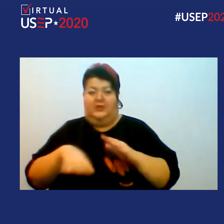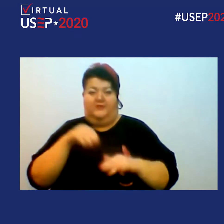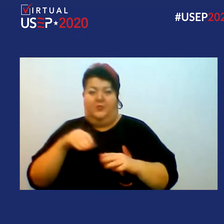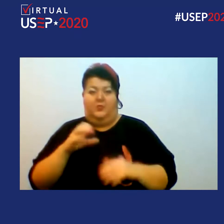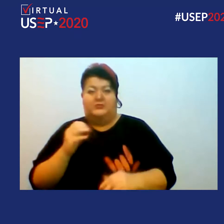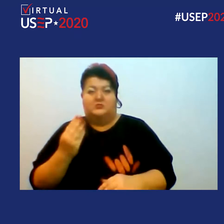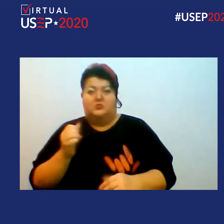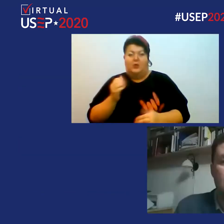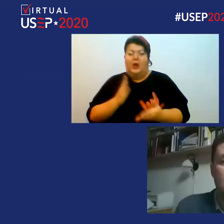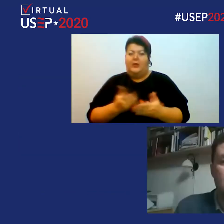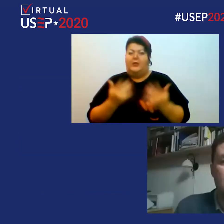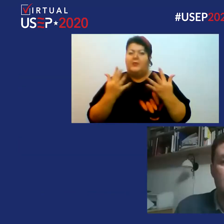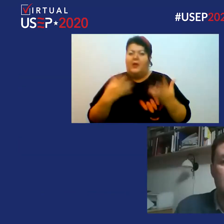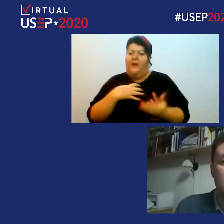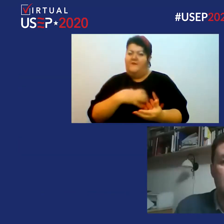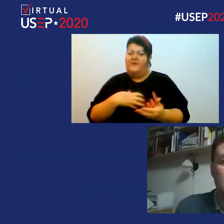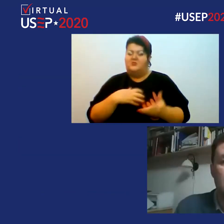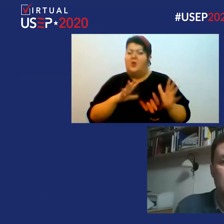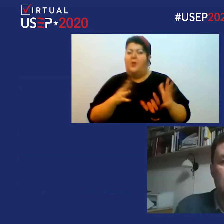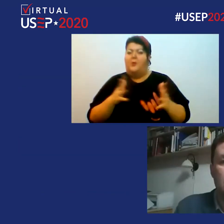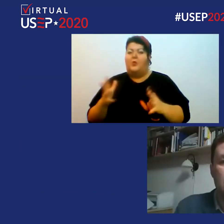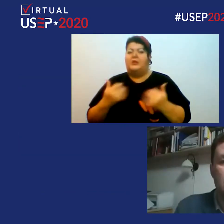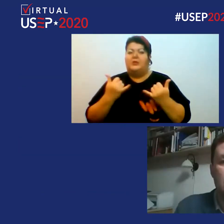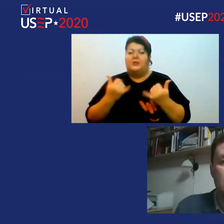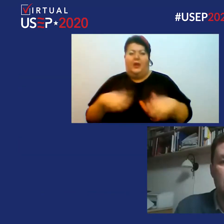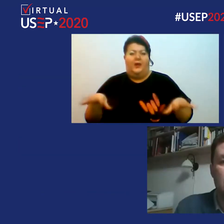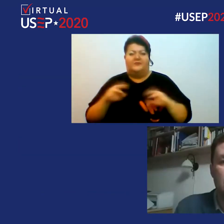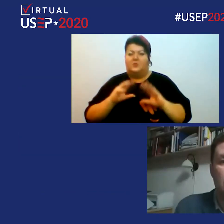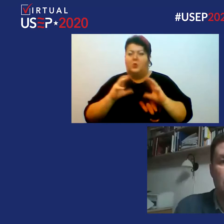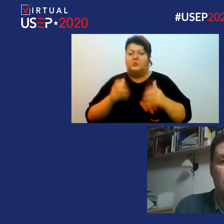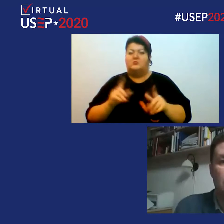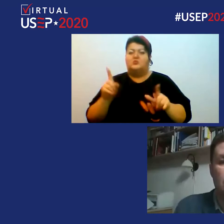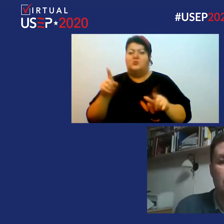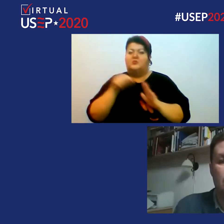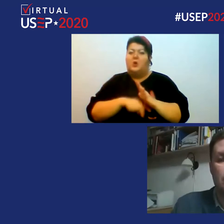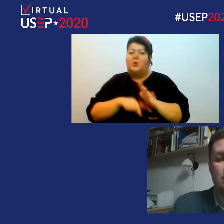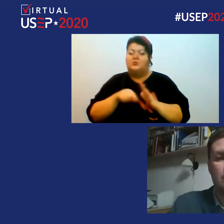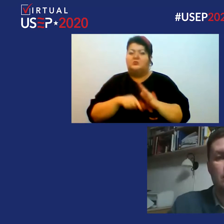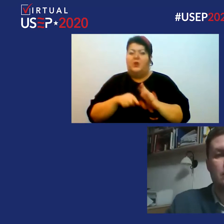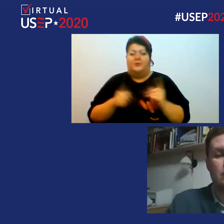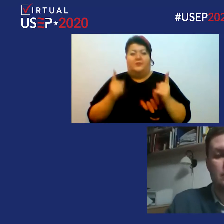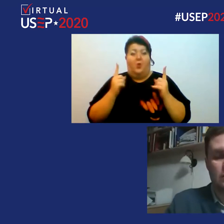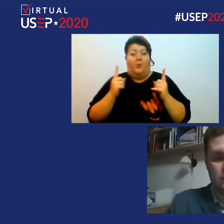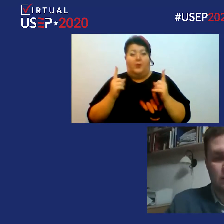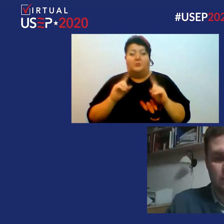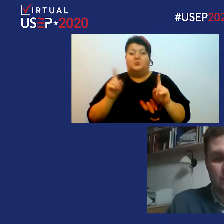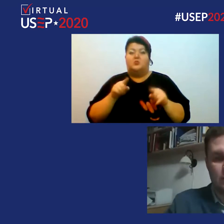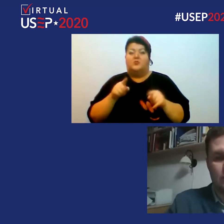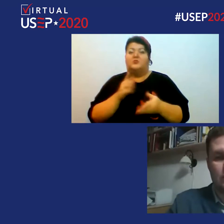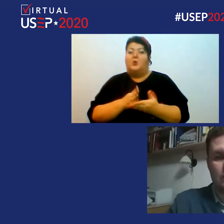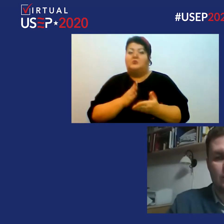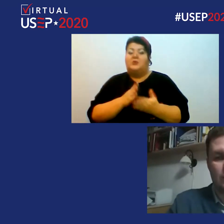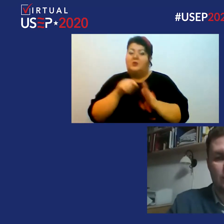and I would like to address it to Mr. Yevhen Makhda. Why this election, this presidential election in the